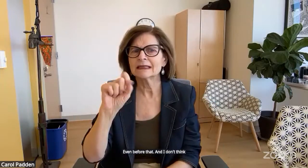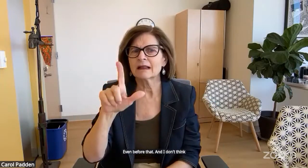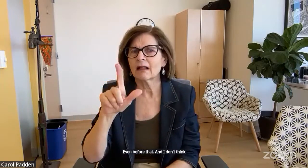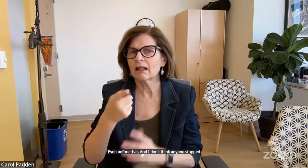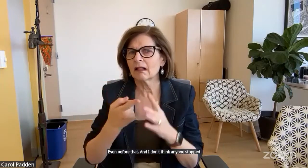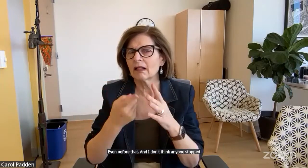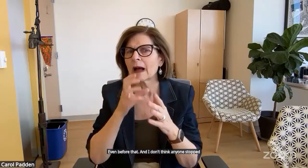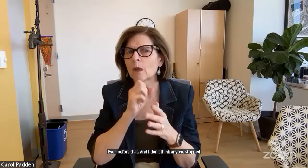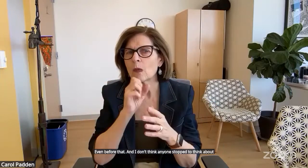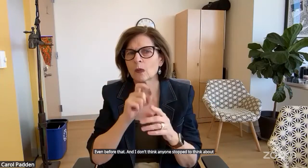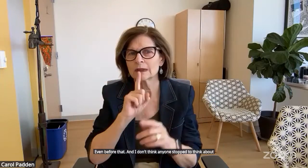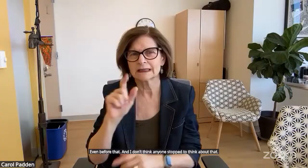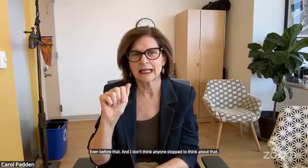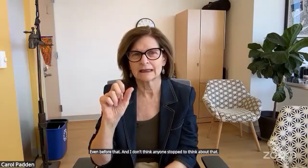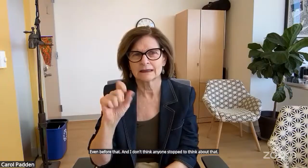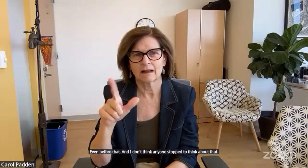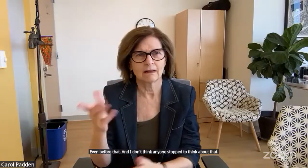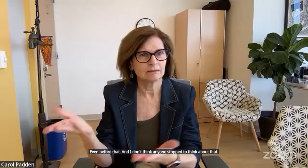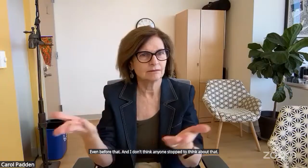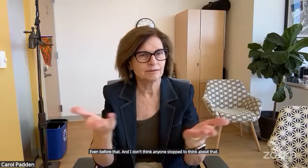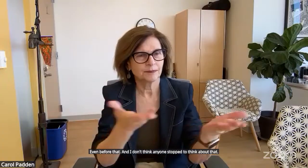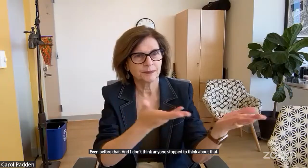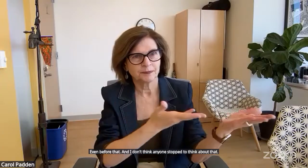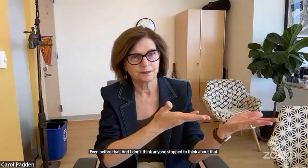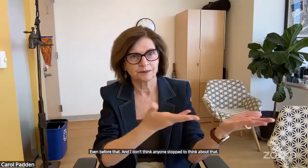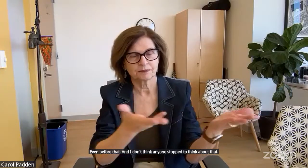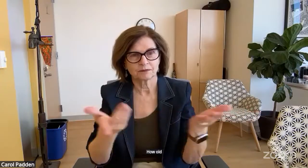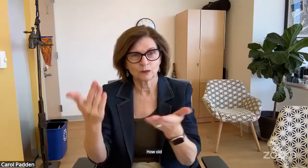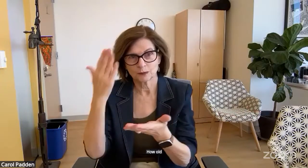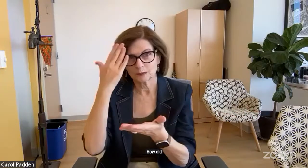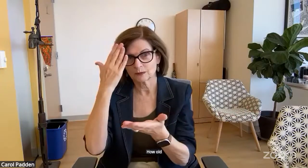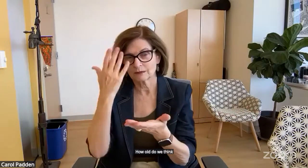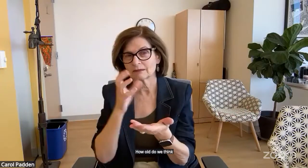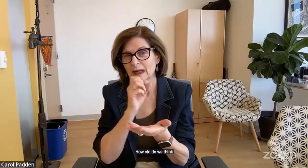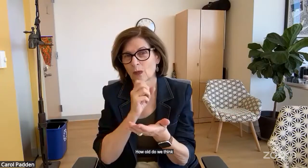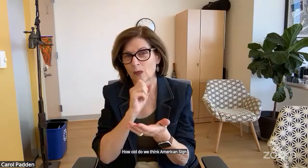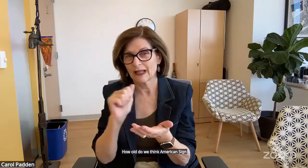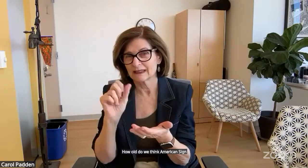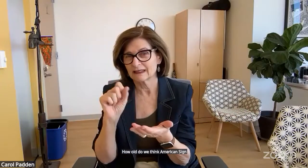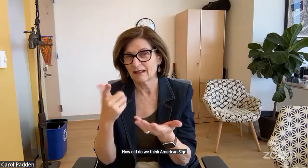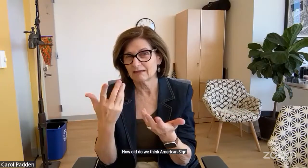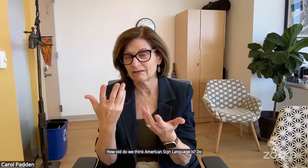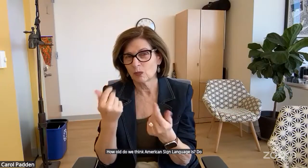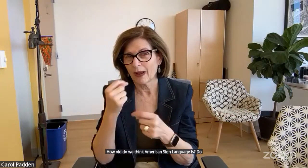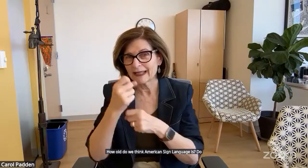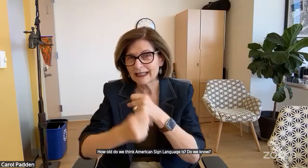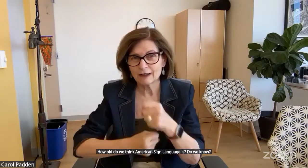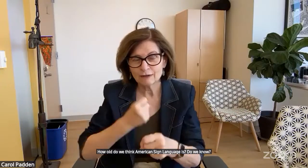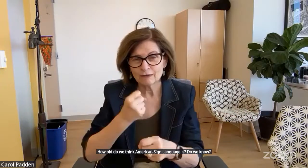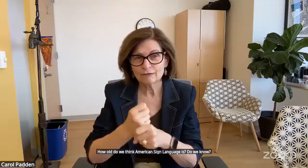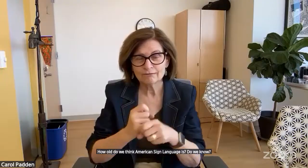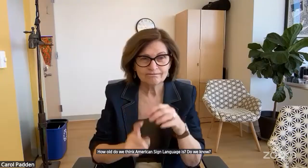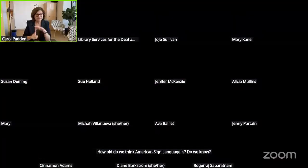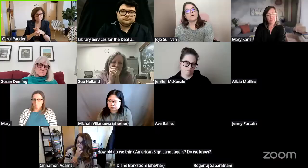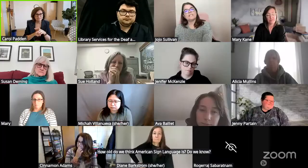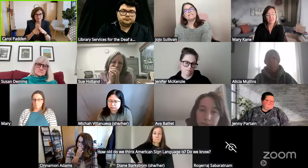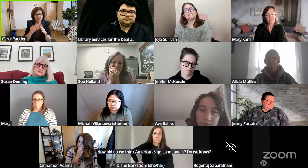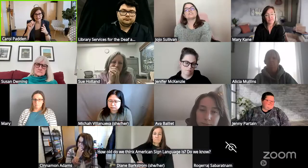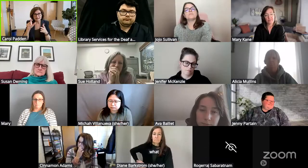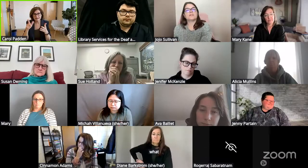think about that. How old do we think American Sign Language is? Do we know what year American